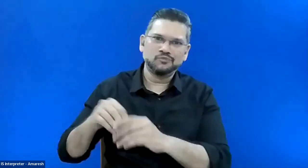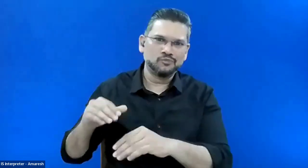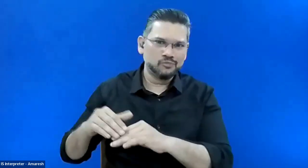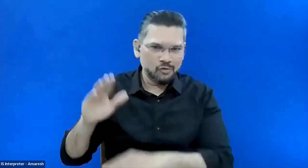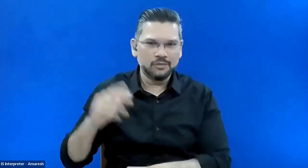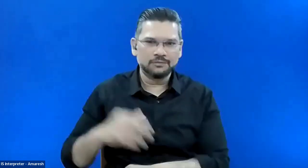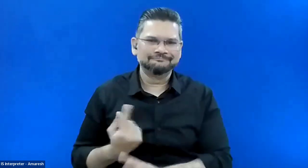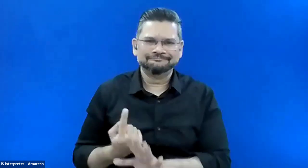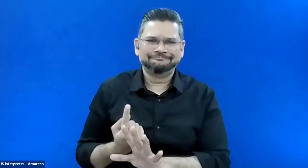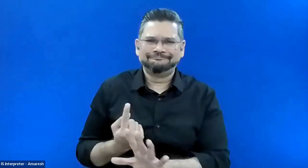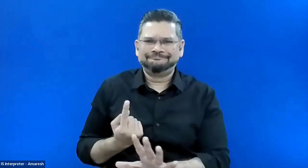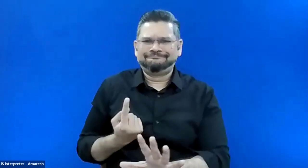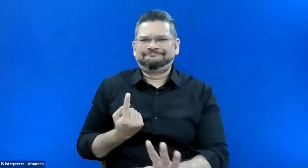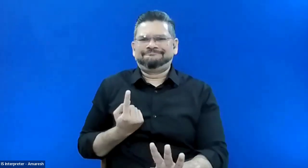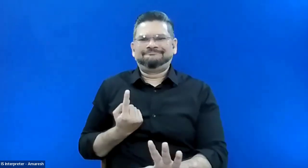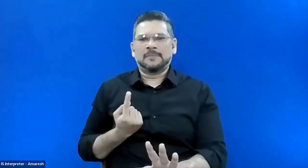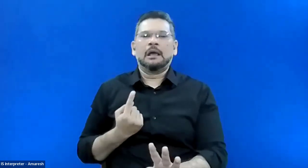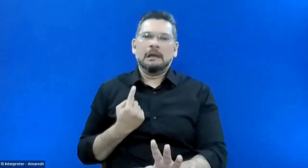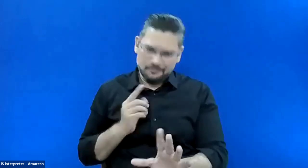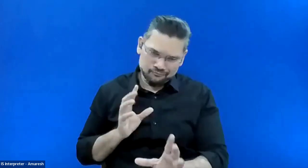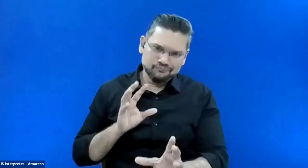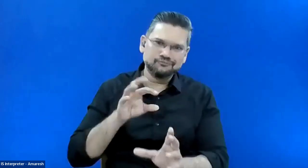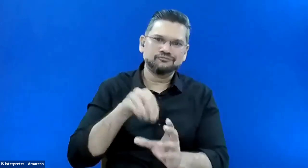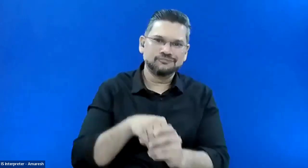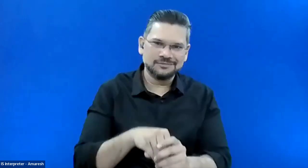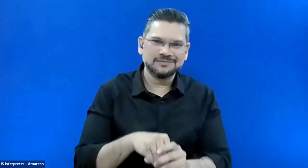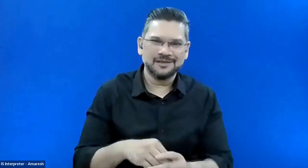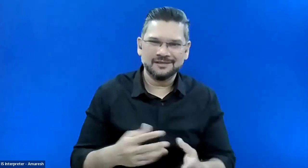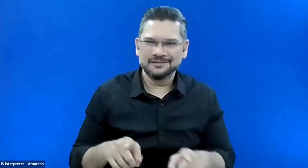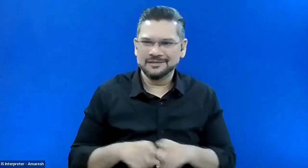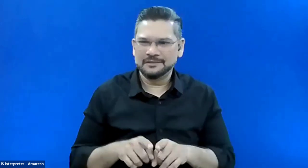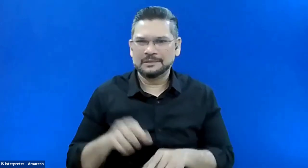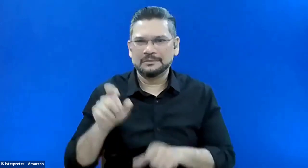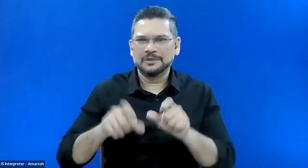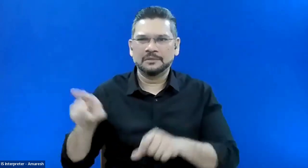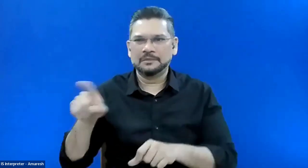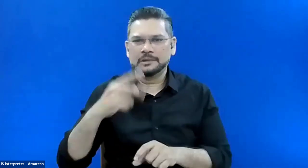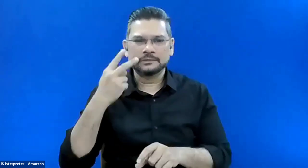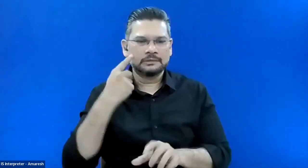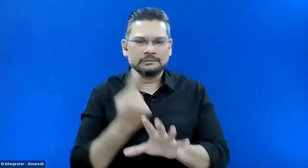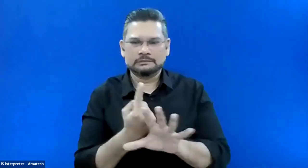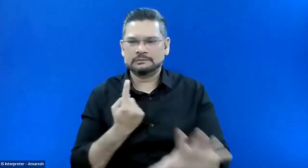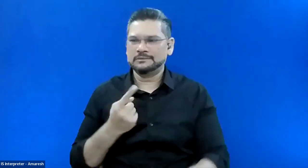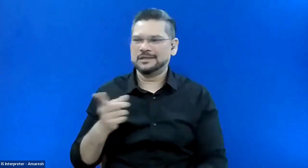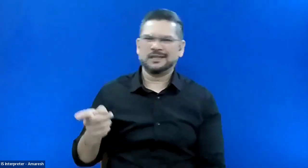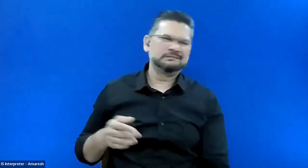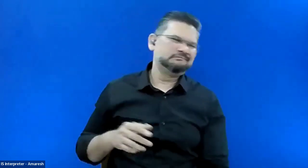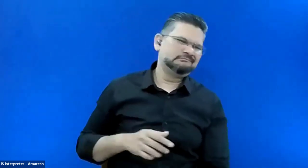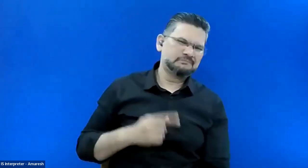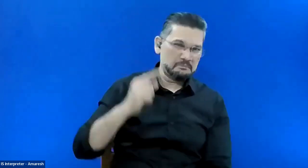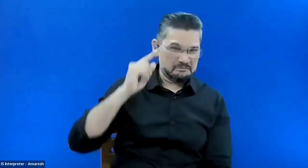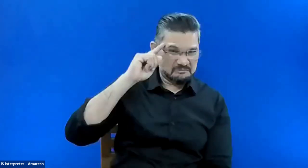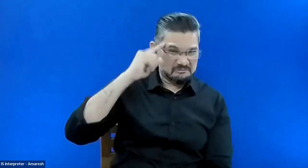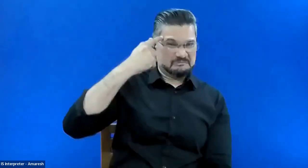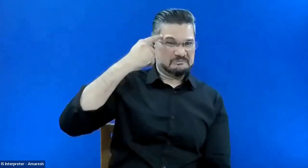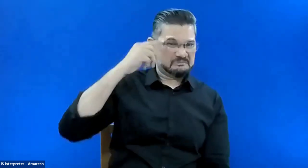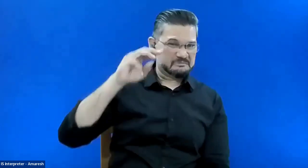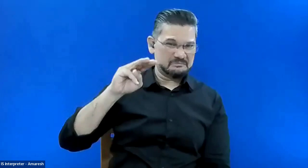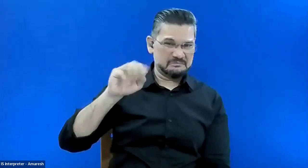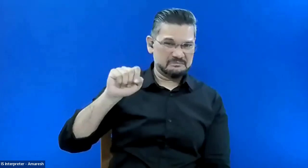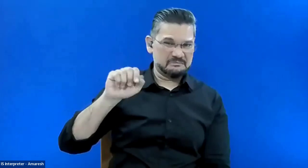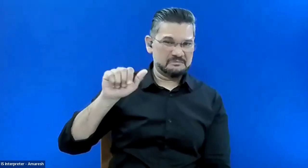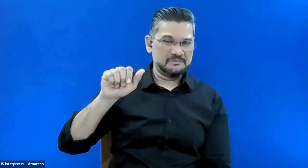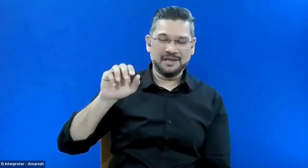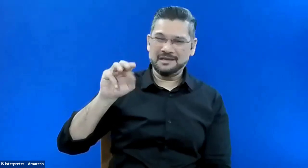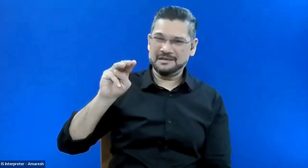where it's a sin for mad people, as it's usually said. So, and also, and